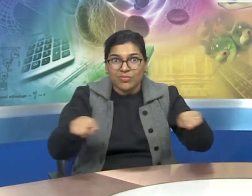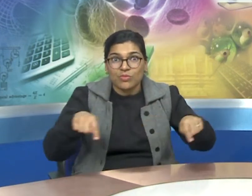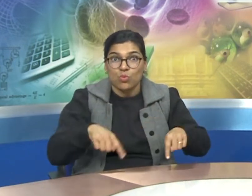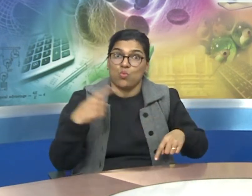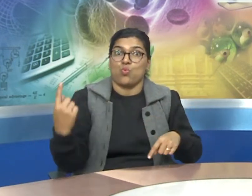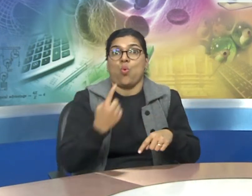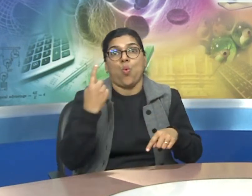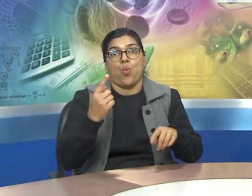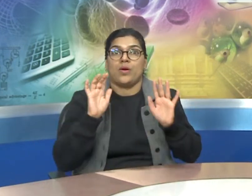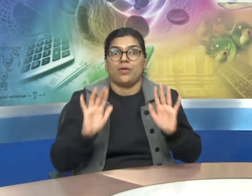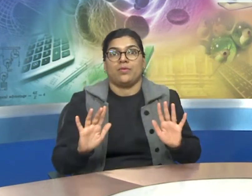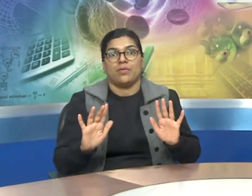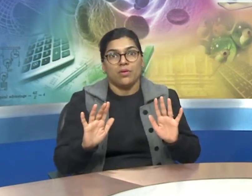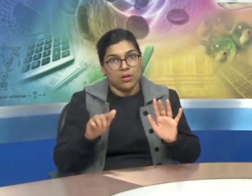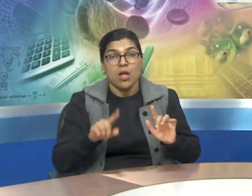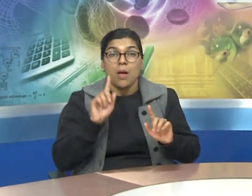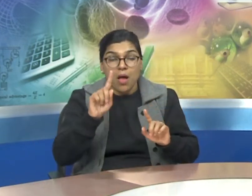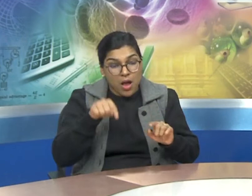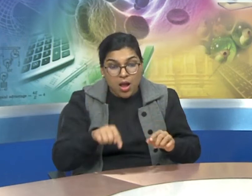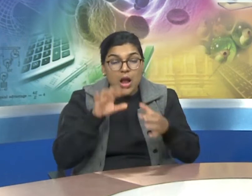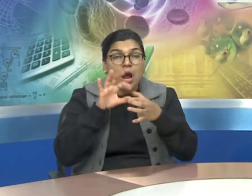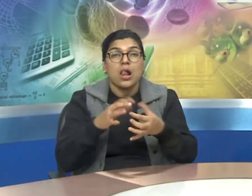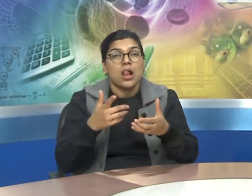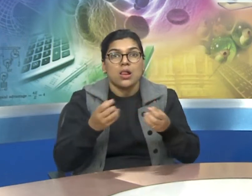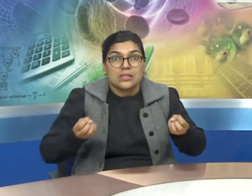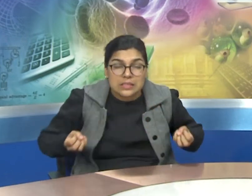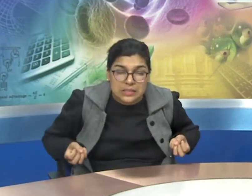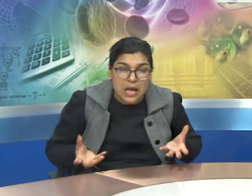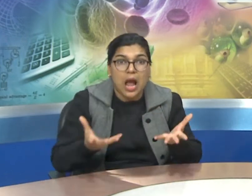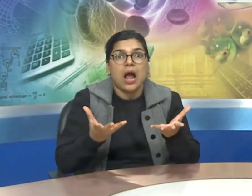What is the shortcut key to play the slide from the beginning?